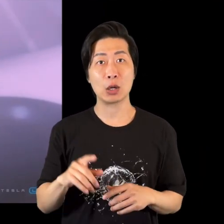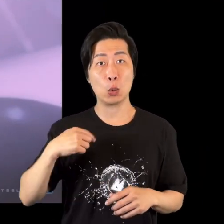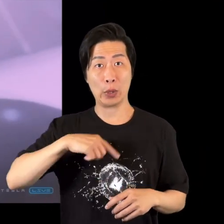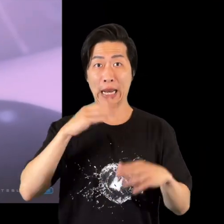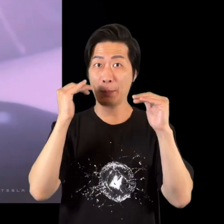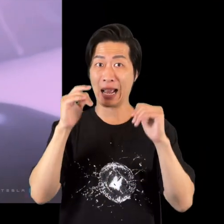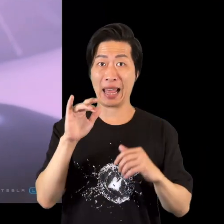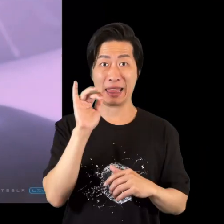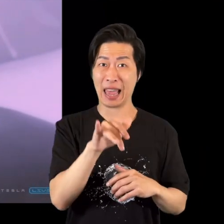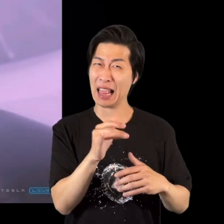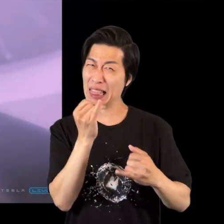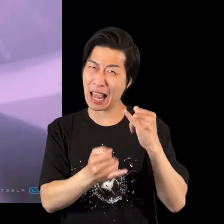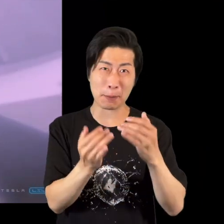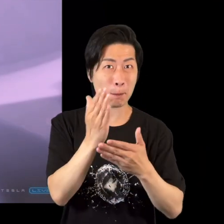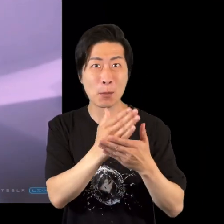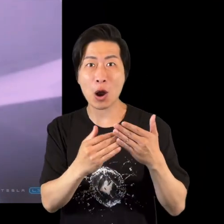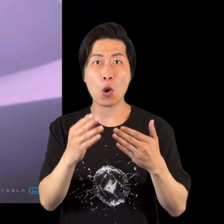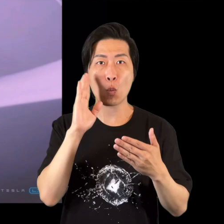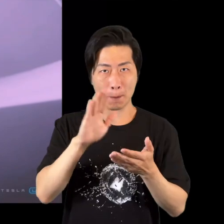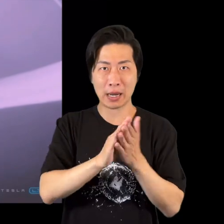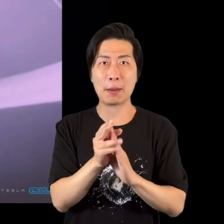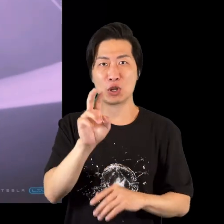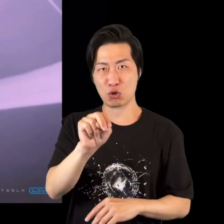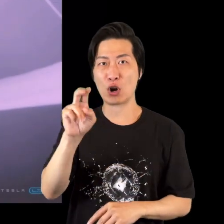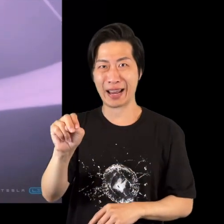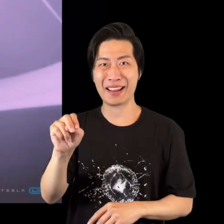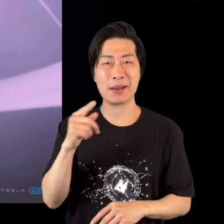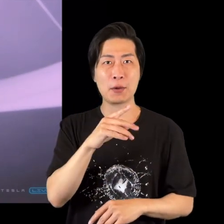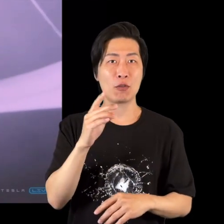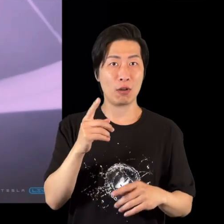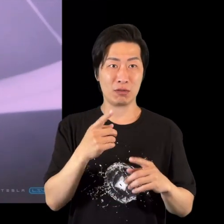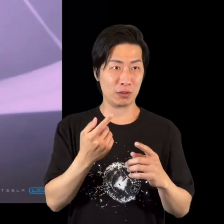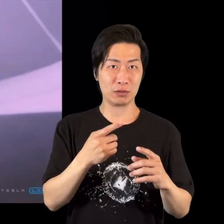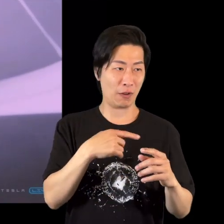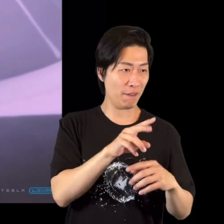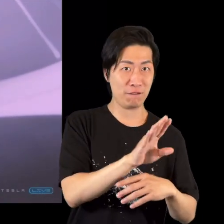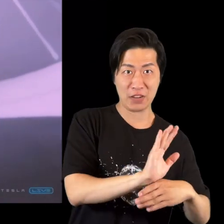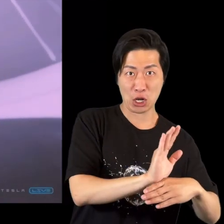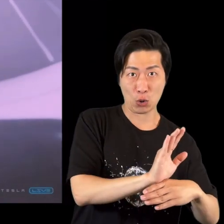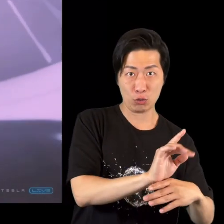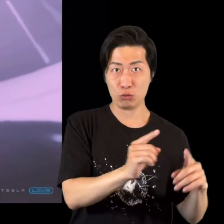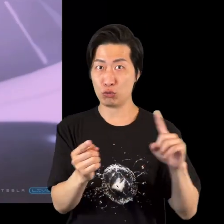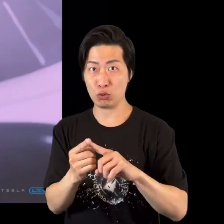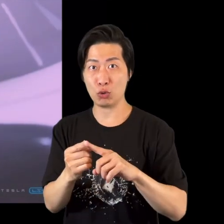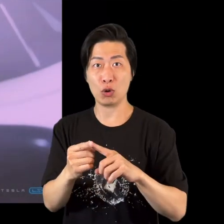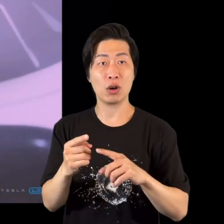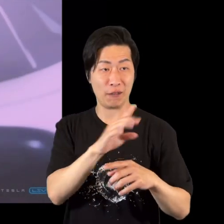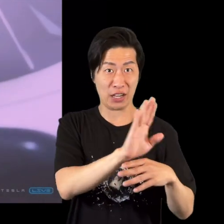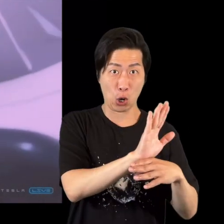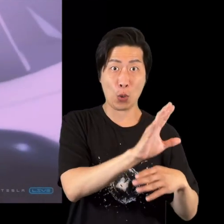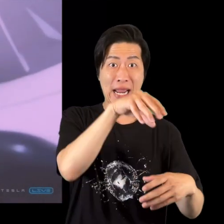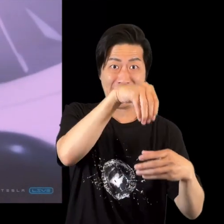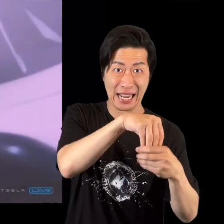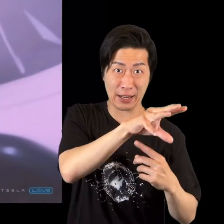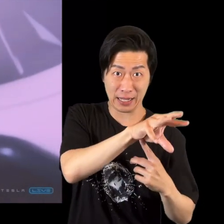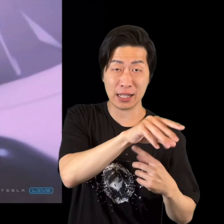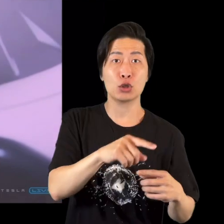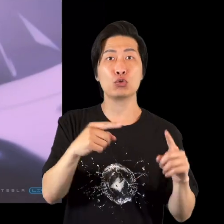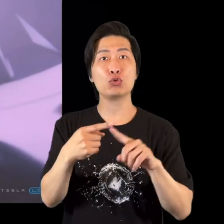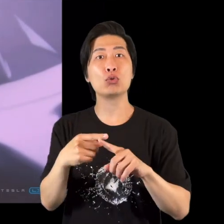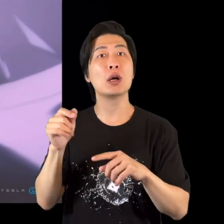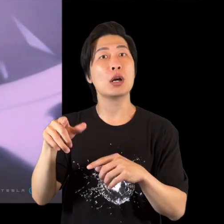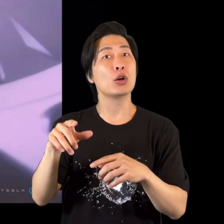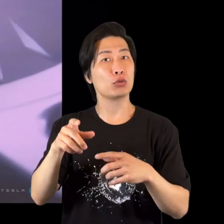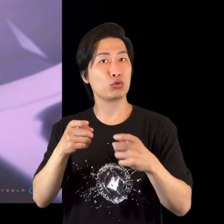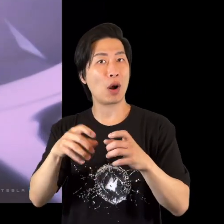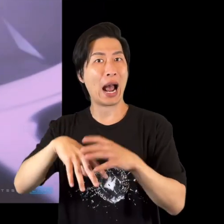to control out as a neural net. The thing to appreciate is it's not that full self-driving will be